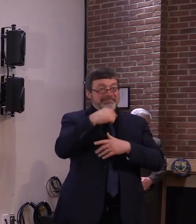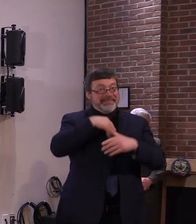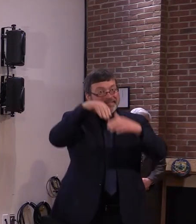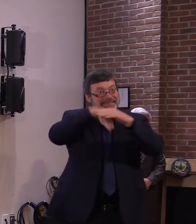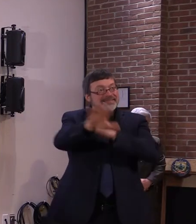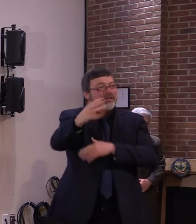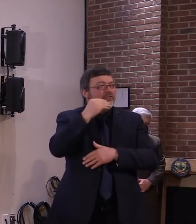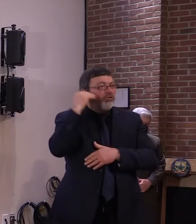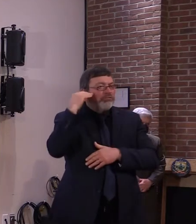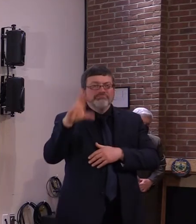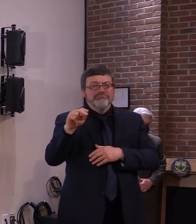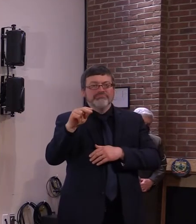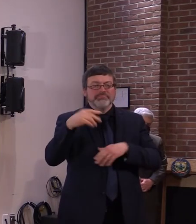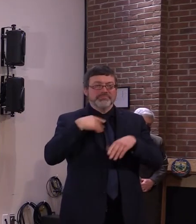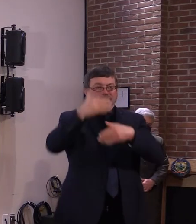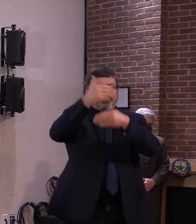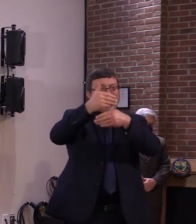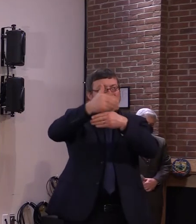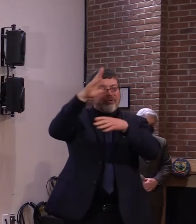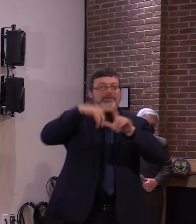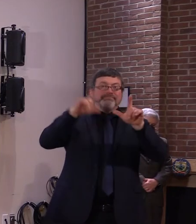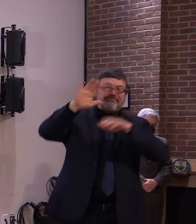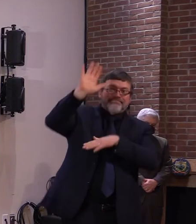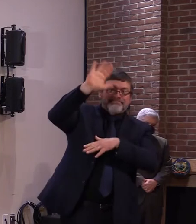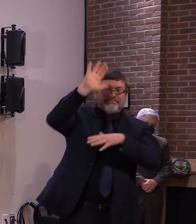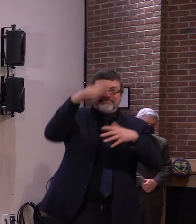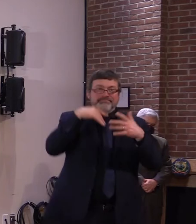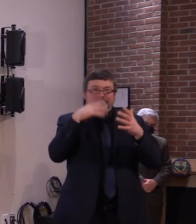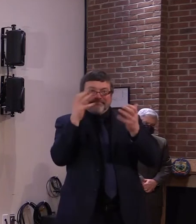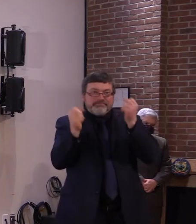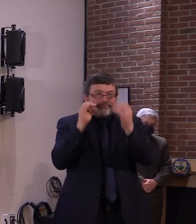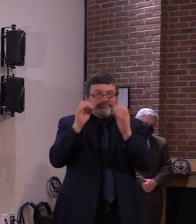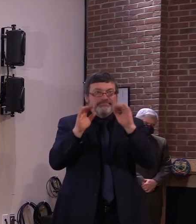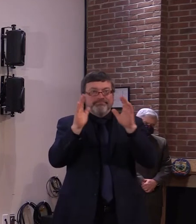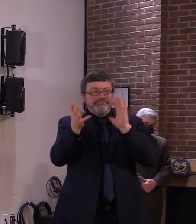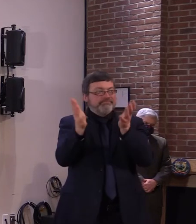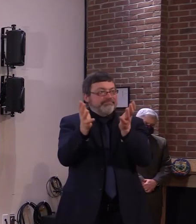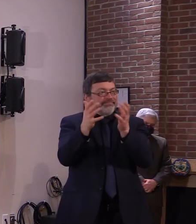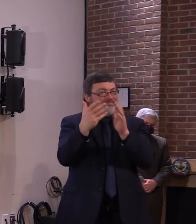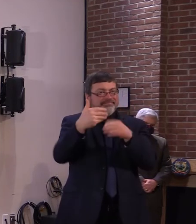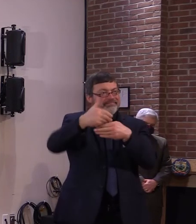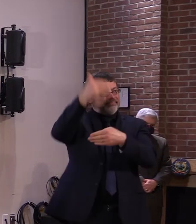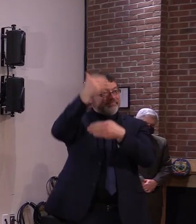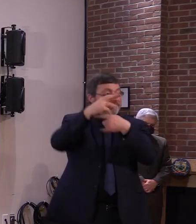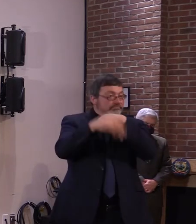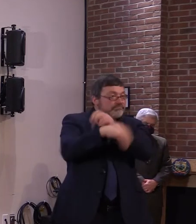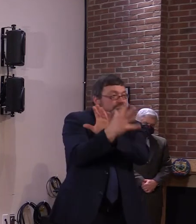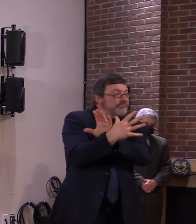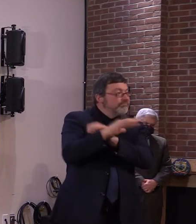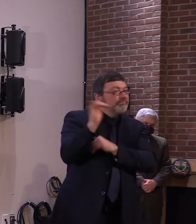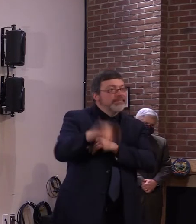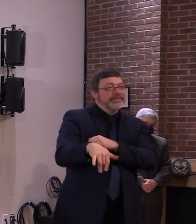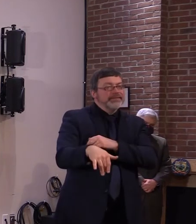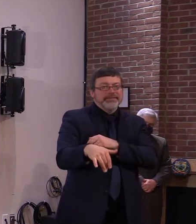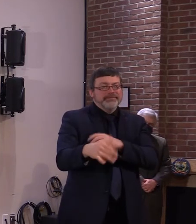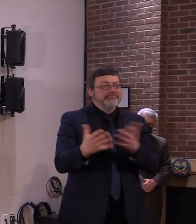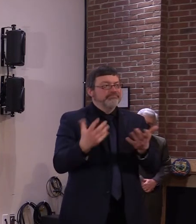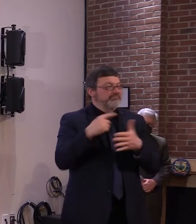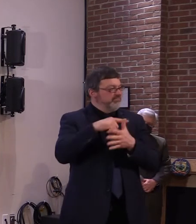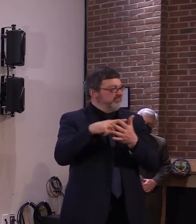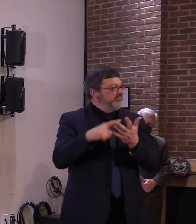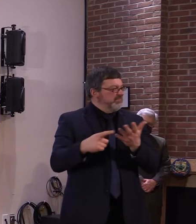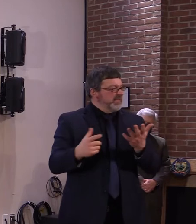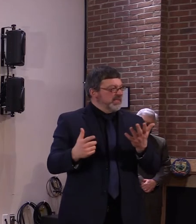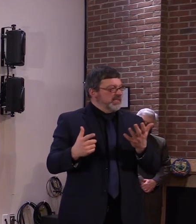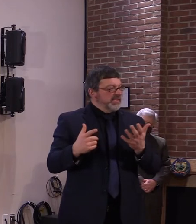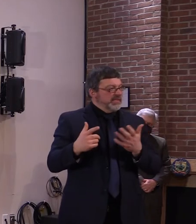life that we haven't been able to do for the last uh nine nine and a half months um i will say the what about go ahead the